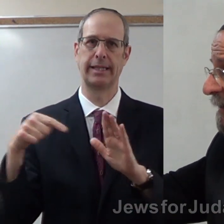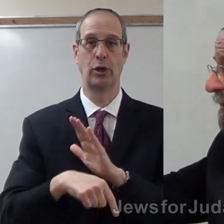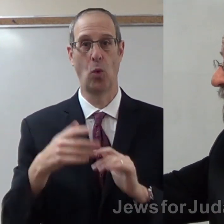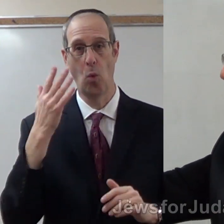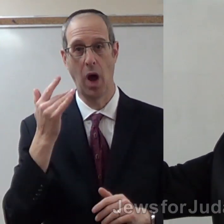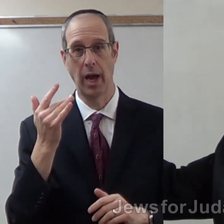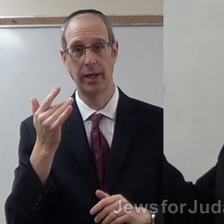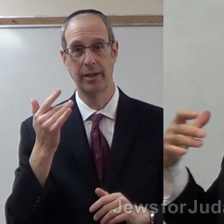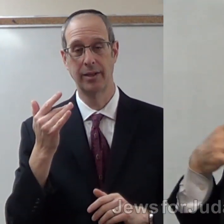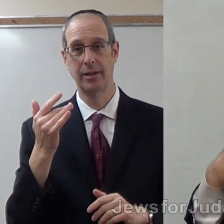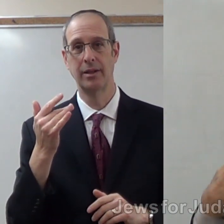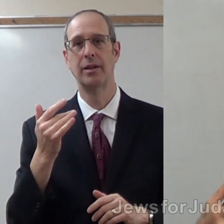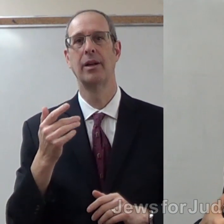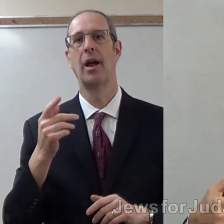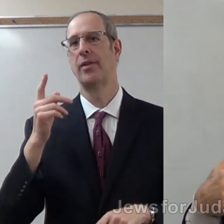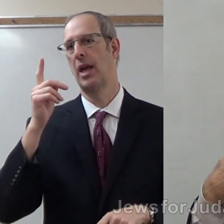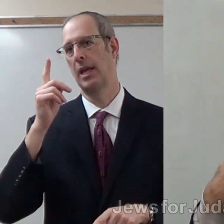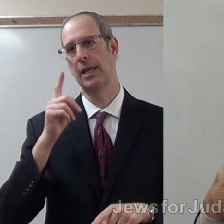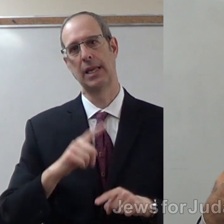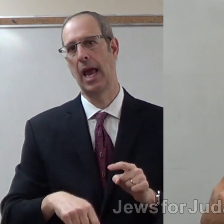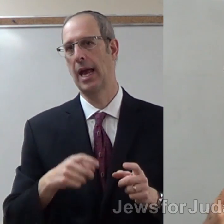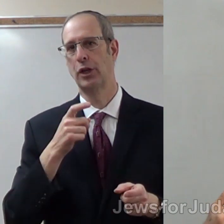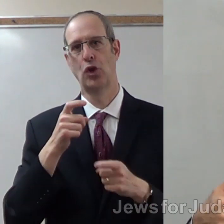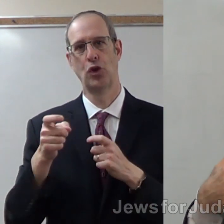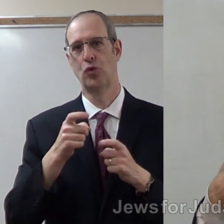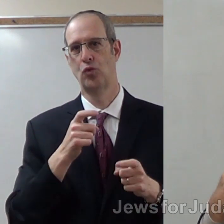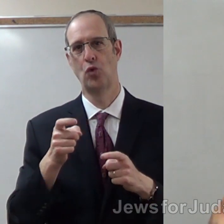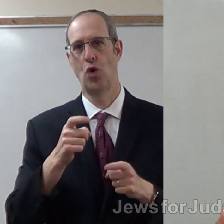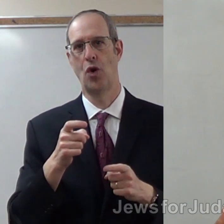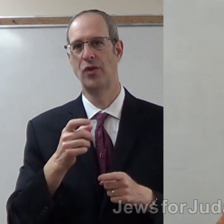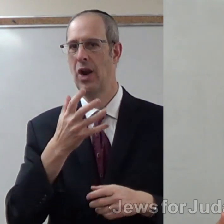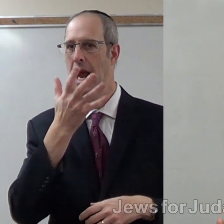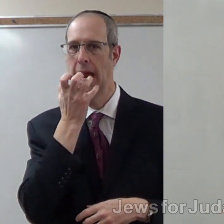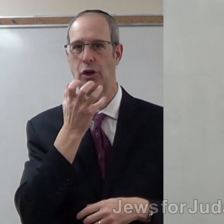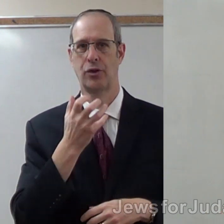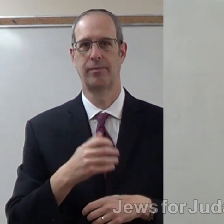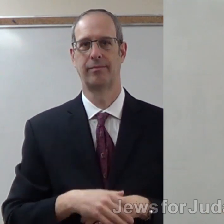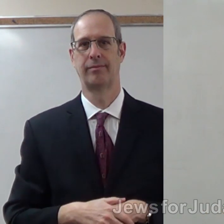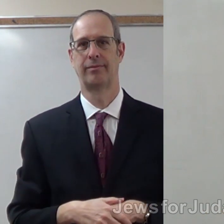Why? Because they can't control their anger.